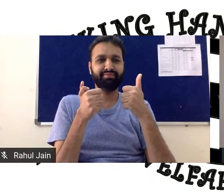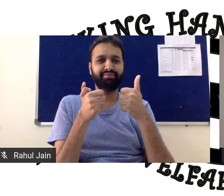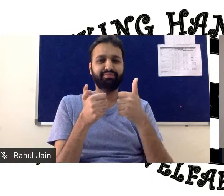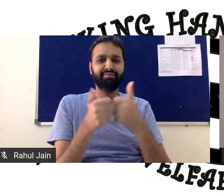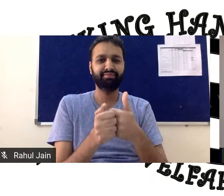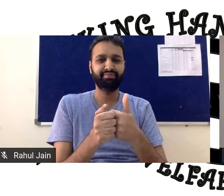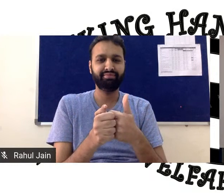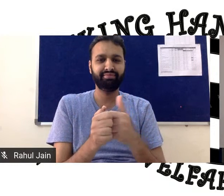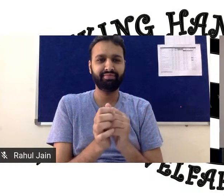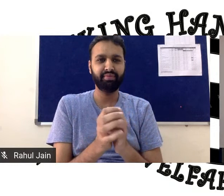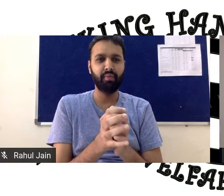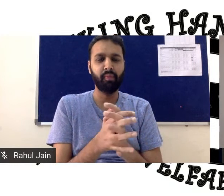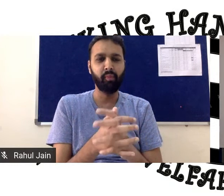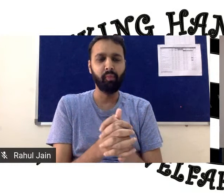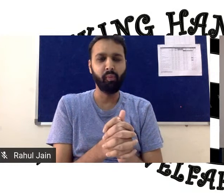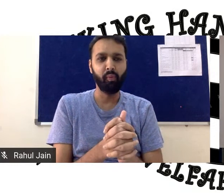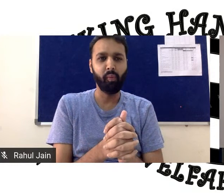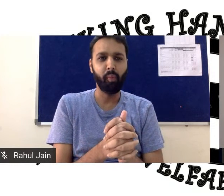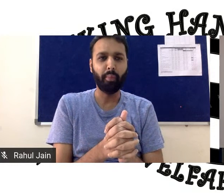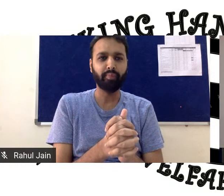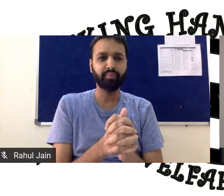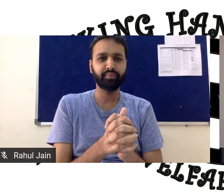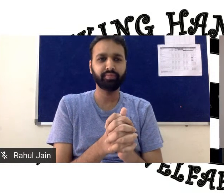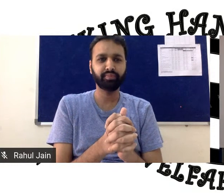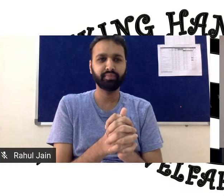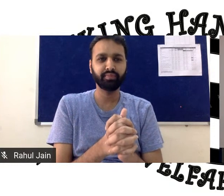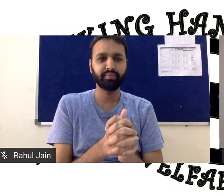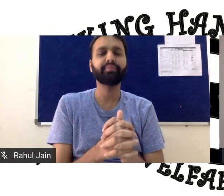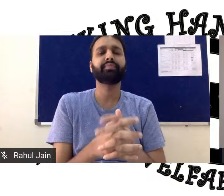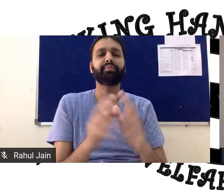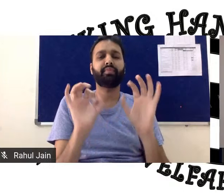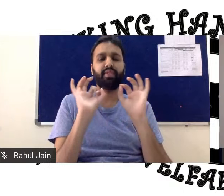the participant maximum participant limit.